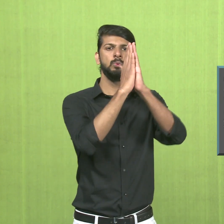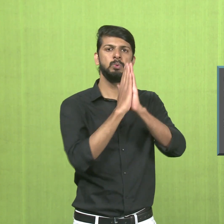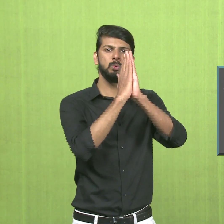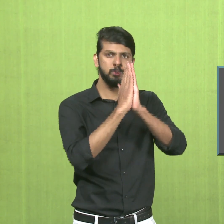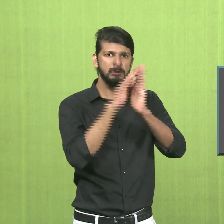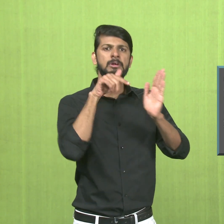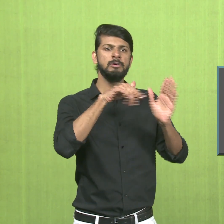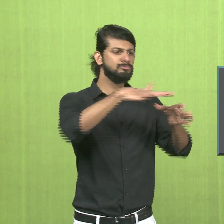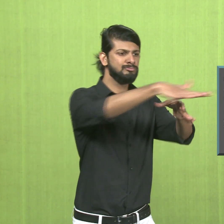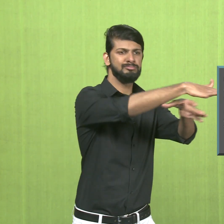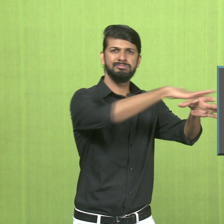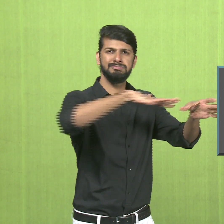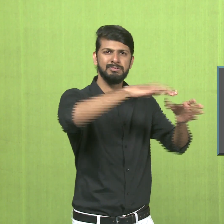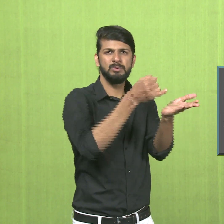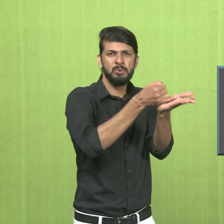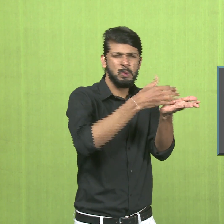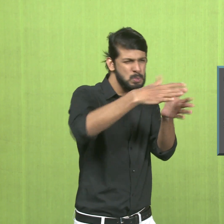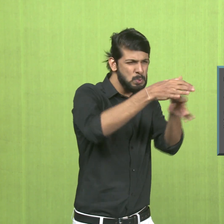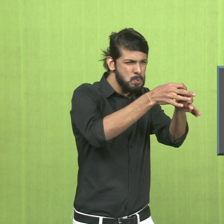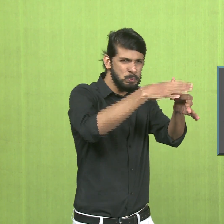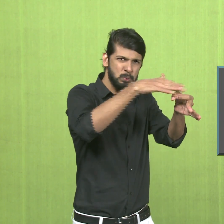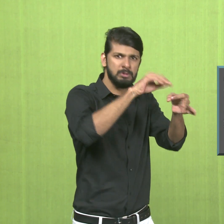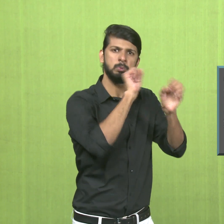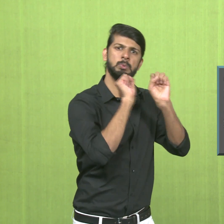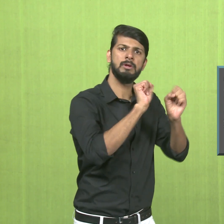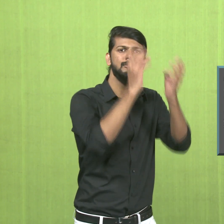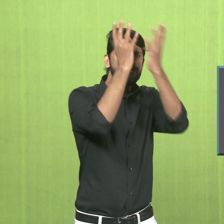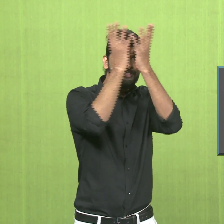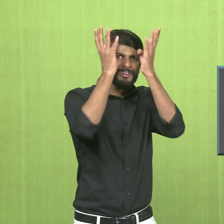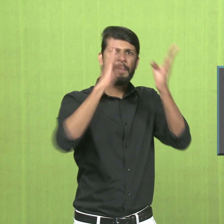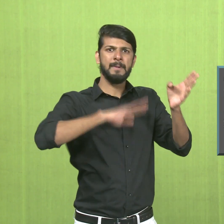The Palghat Devi is a rural deity of the Warli people.